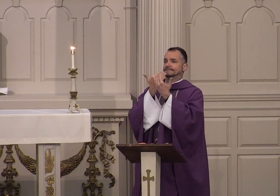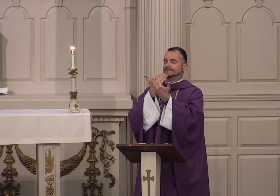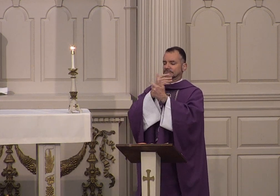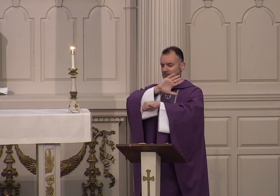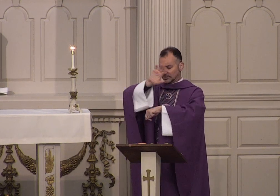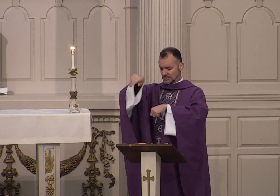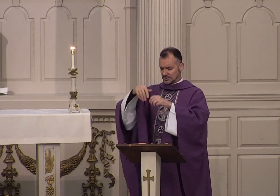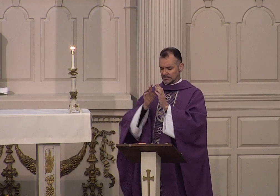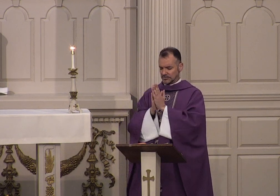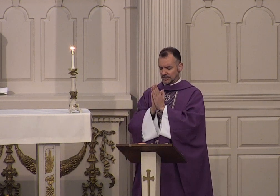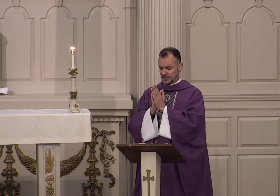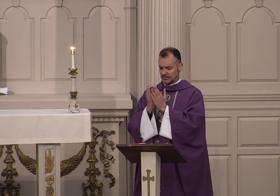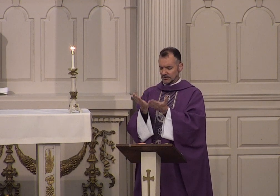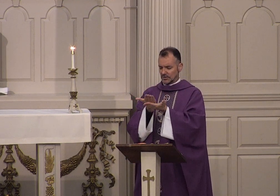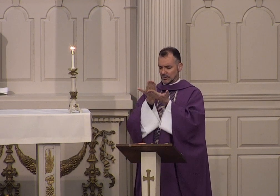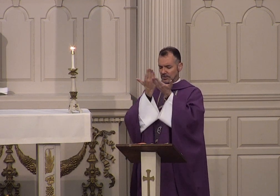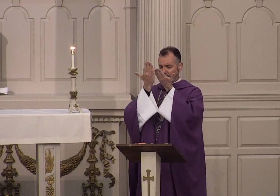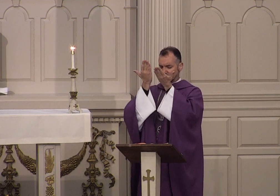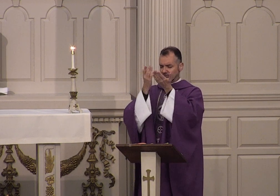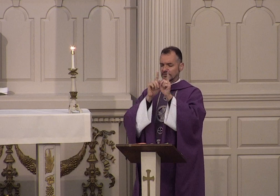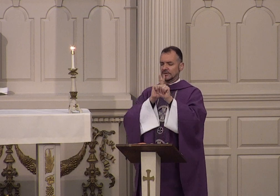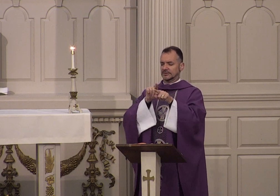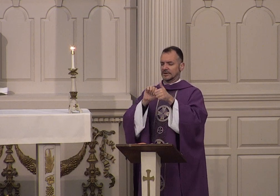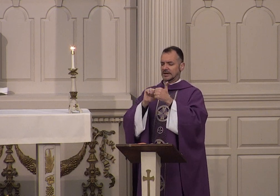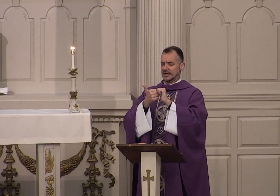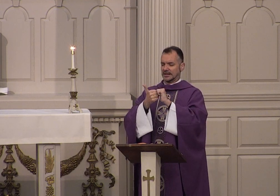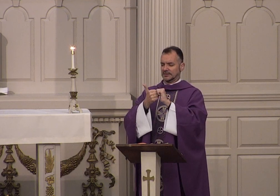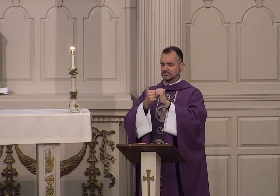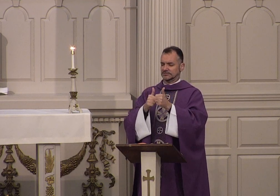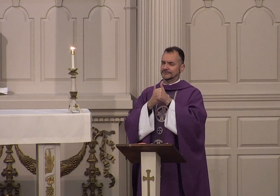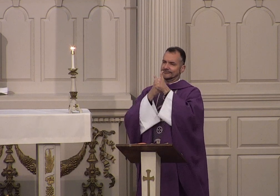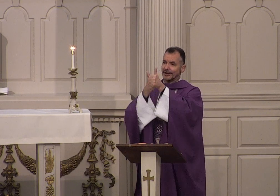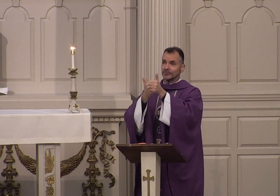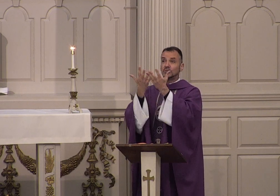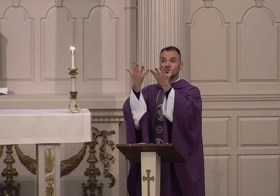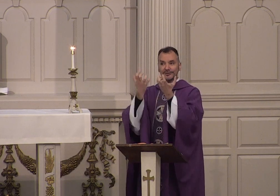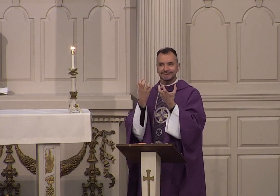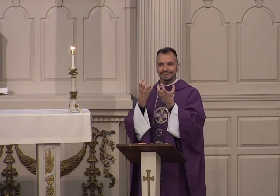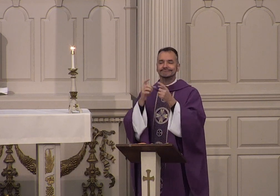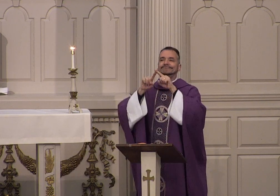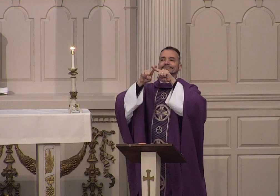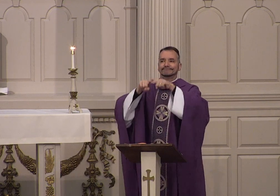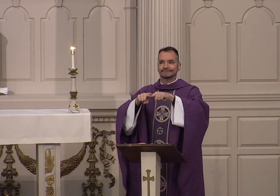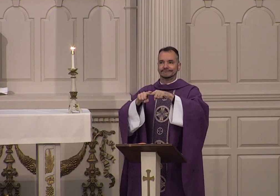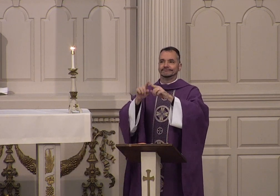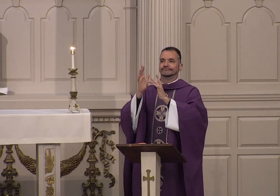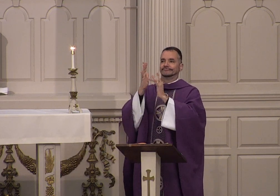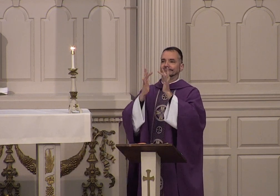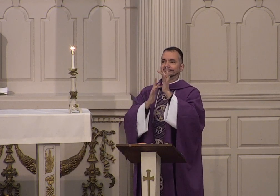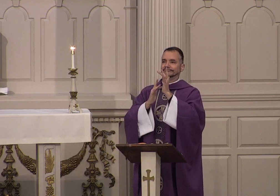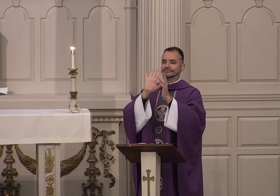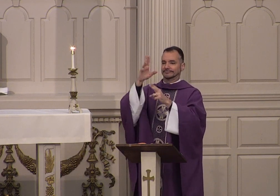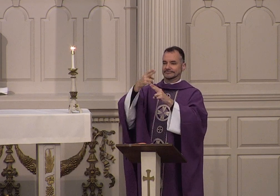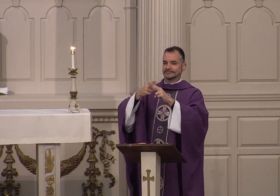Father, we thank you for hearing all of the prayers that we offer you, and we know that you answer them according to your will. We ask these things in Jesus'